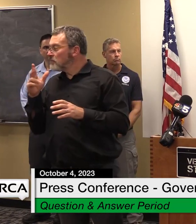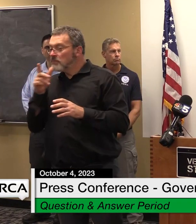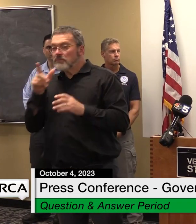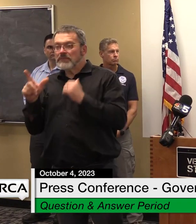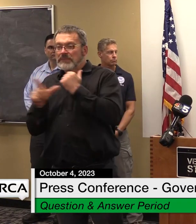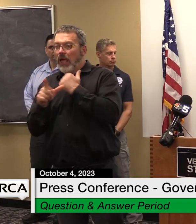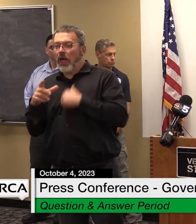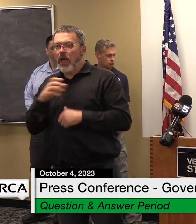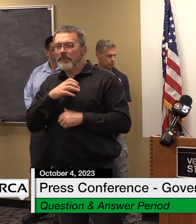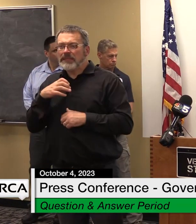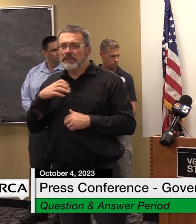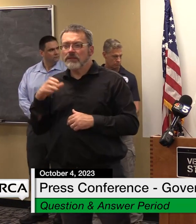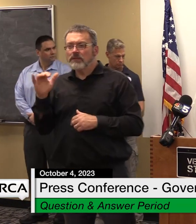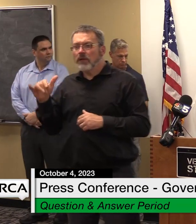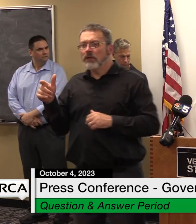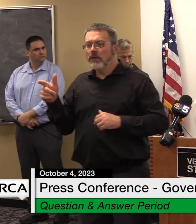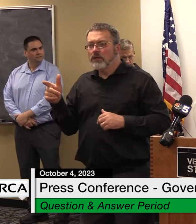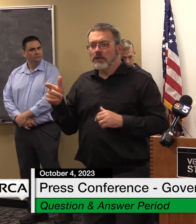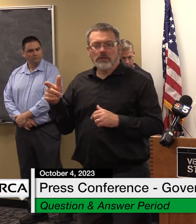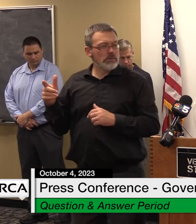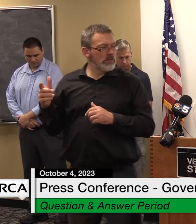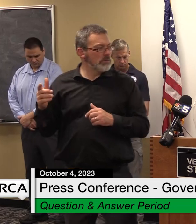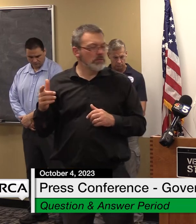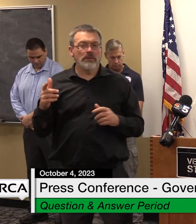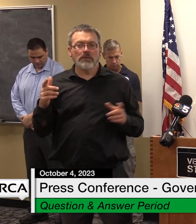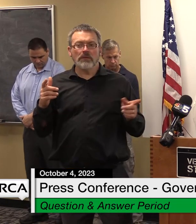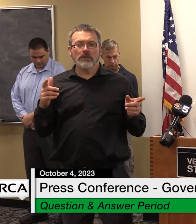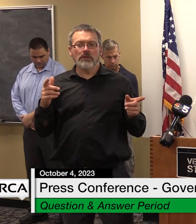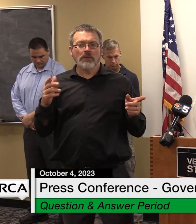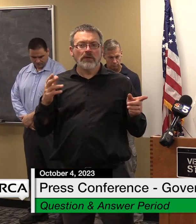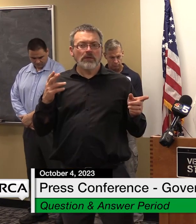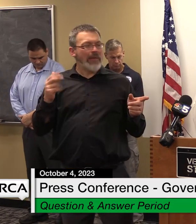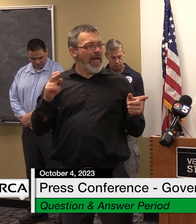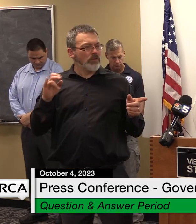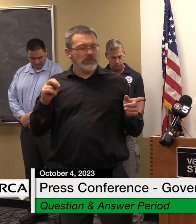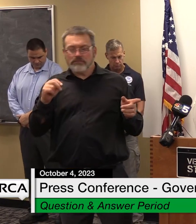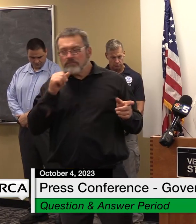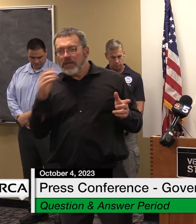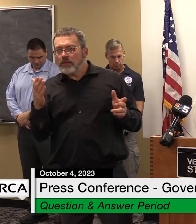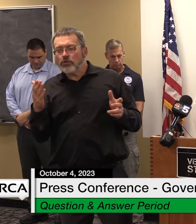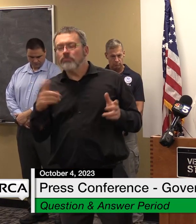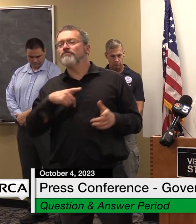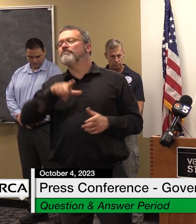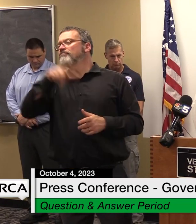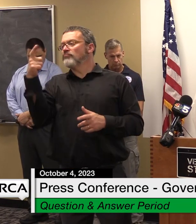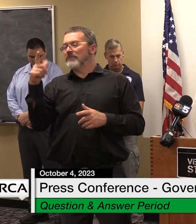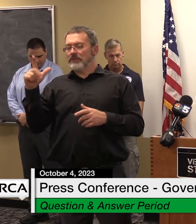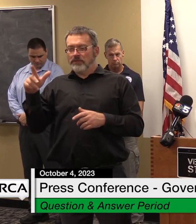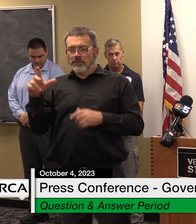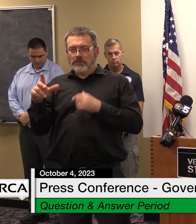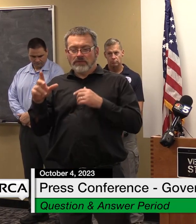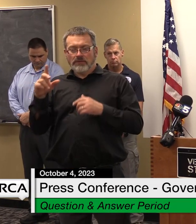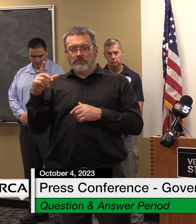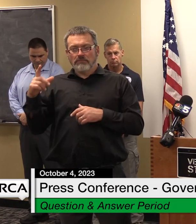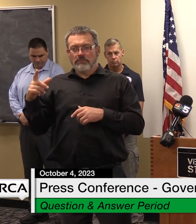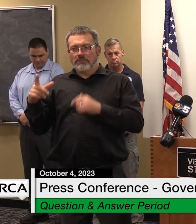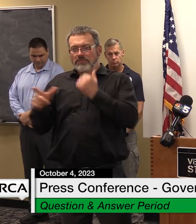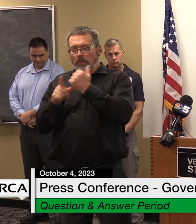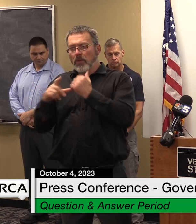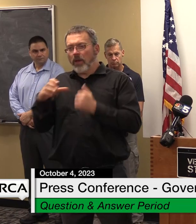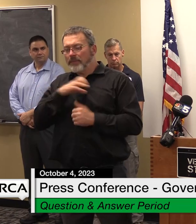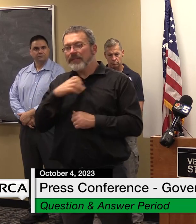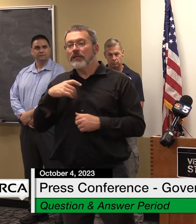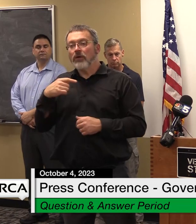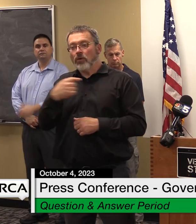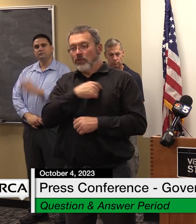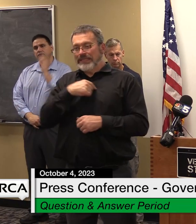Governor, it's Deputy Commissioner DeGreen. Commissioner Harrington isn't here. We have extended the